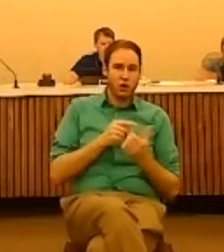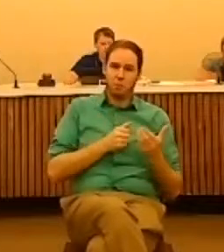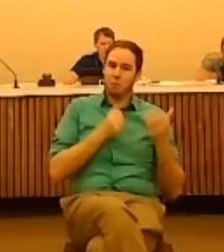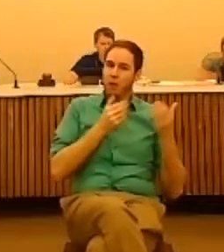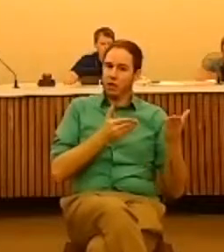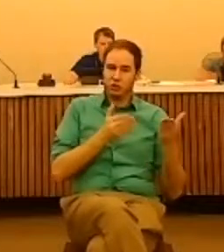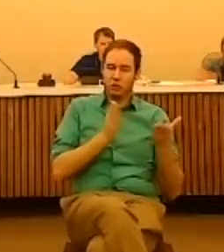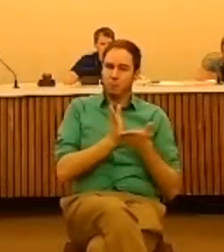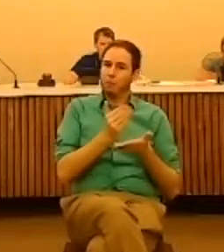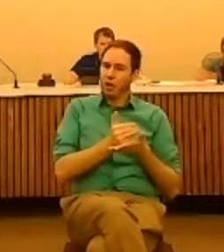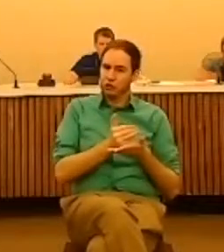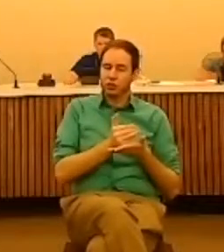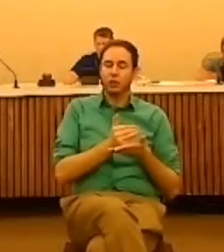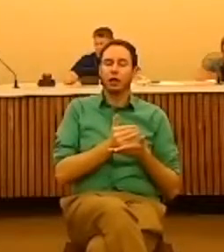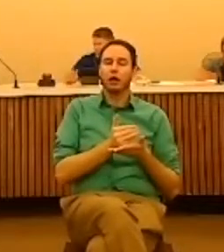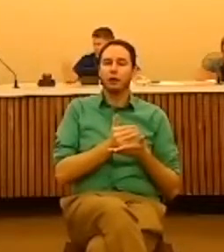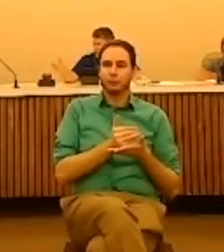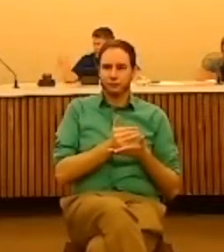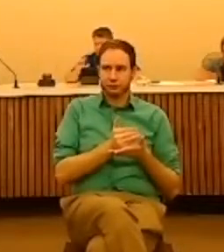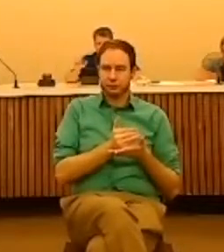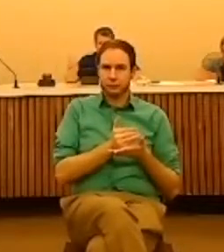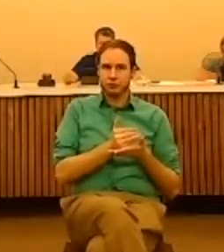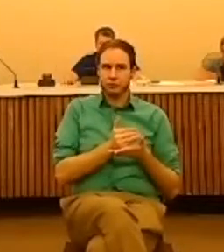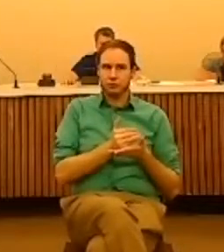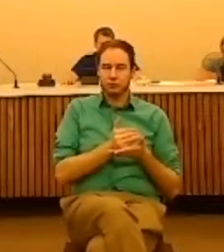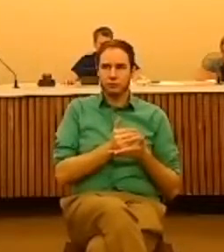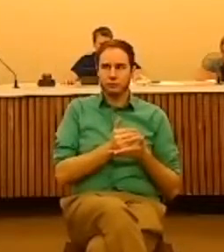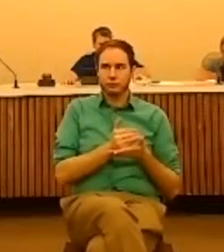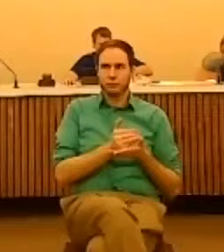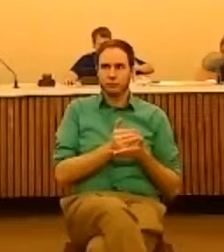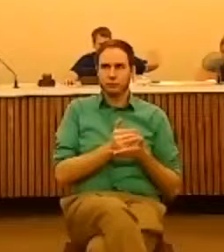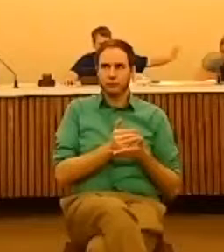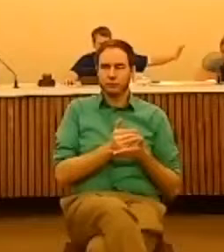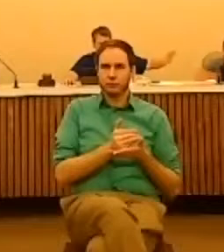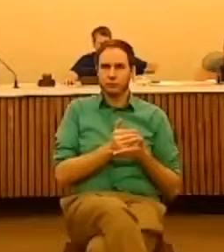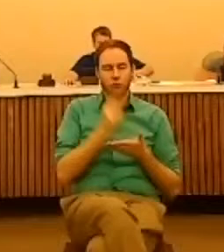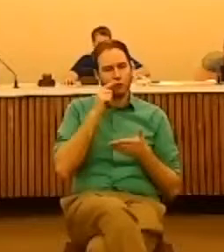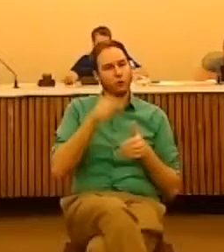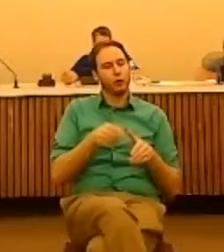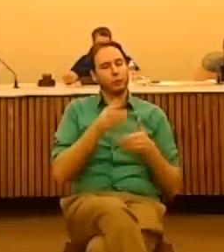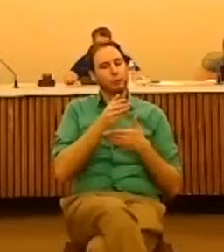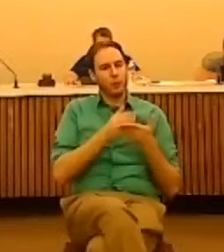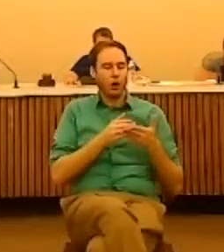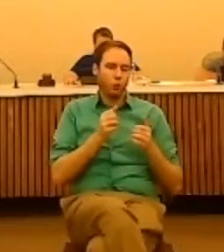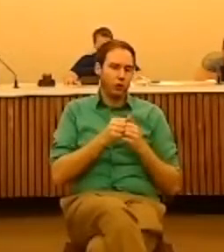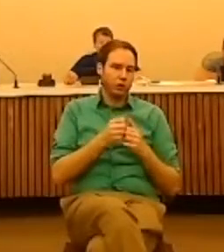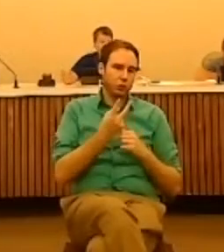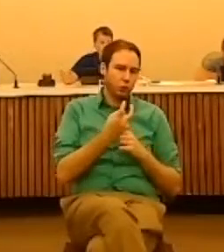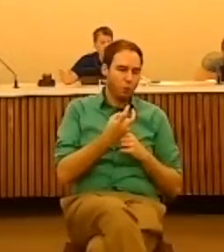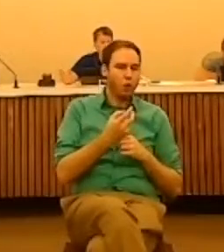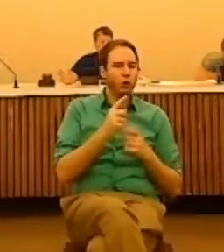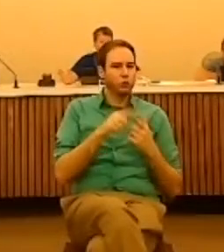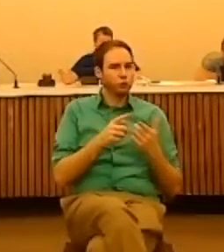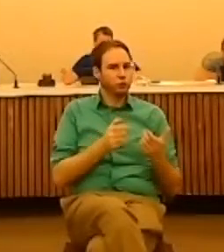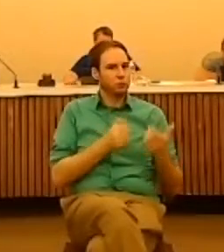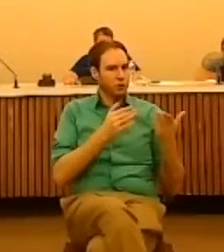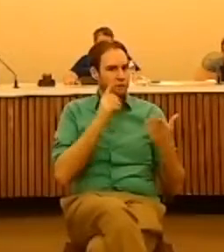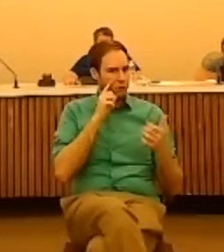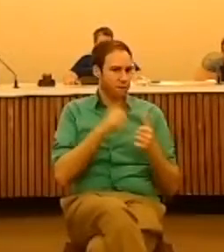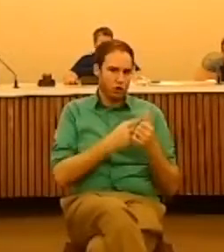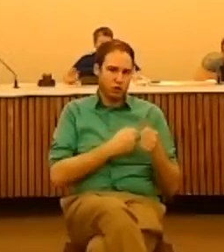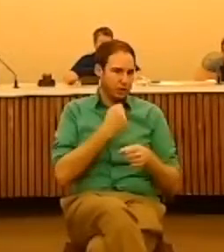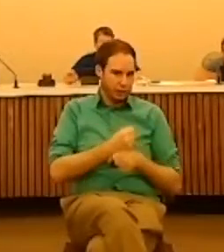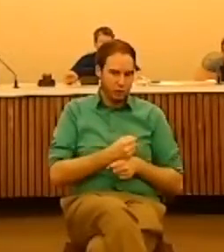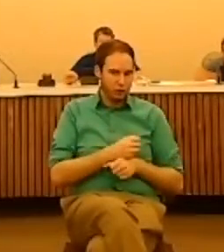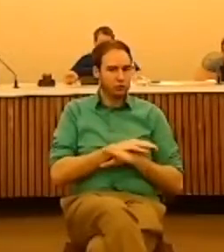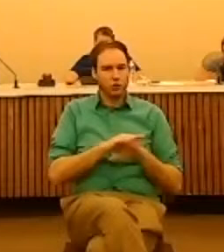that it wasn't entirely this board, but at least this portion of the board plus 2 others put forth our first year.